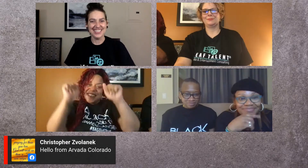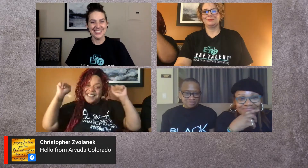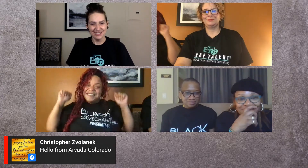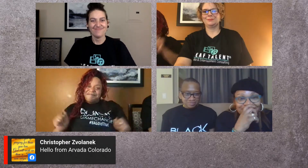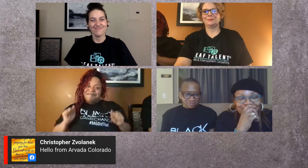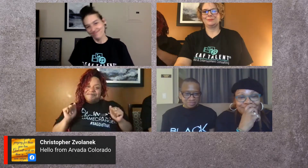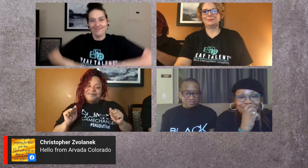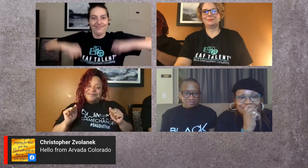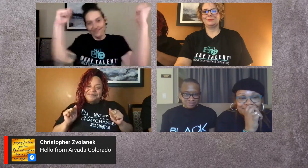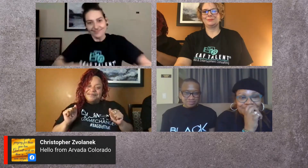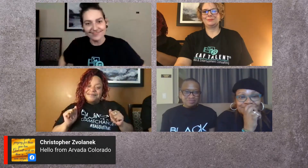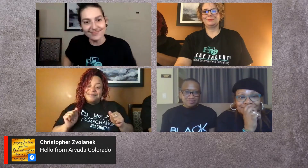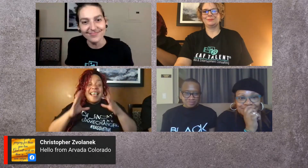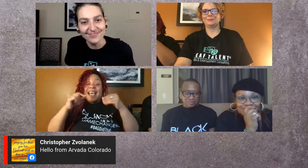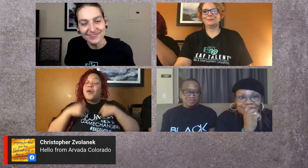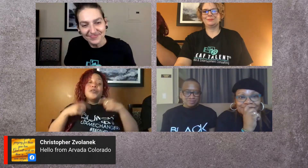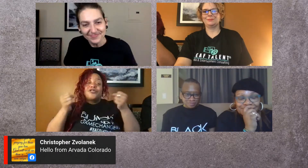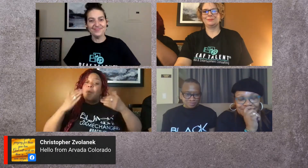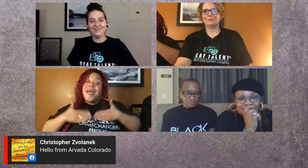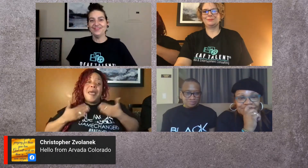to change the game.